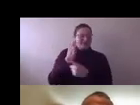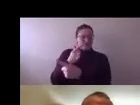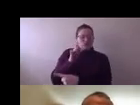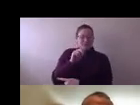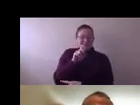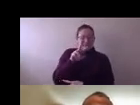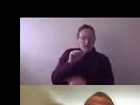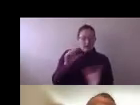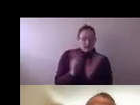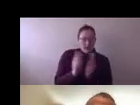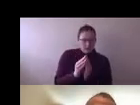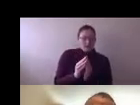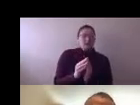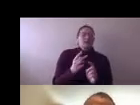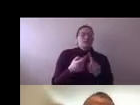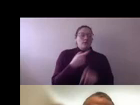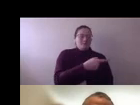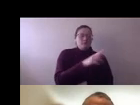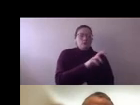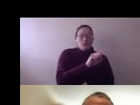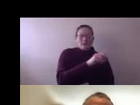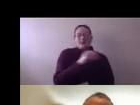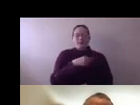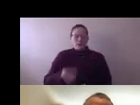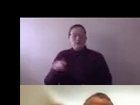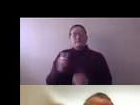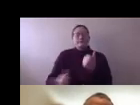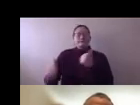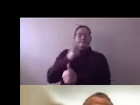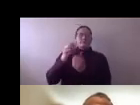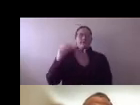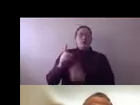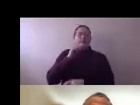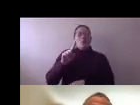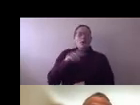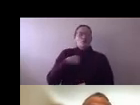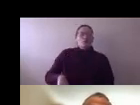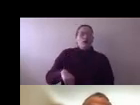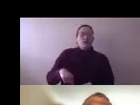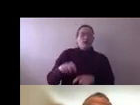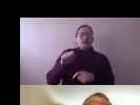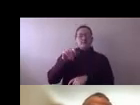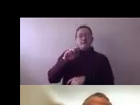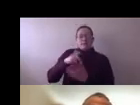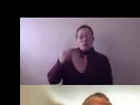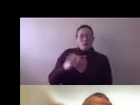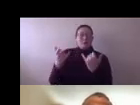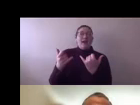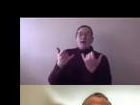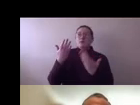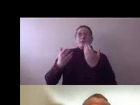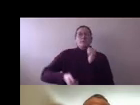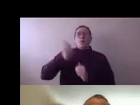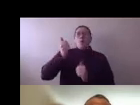US and China. He became a leader of the Chinese space program, and is probably now the most celebrated Chinese scientist in